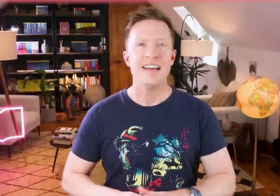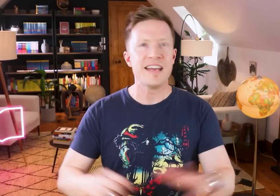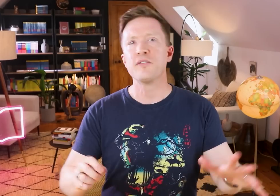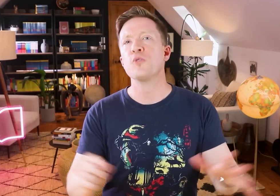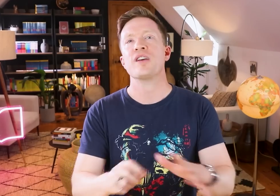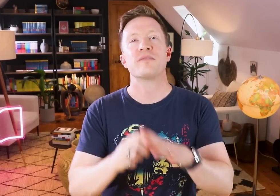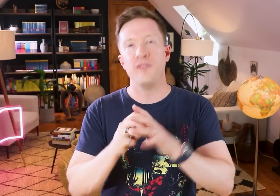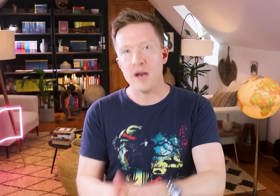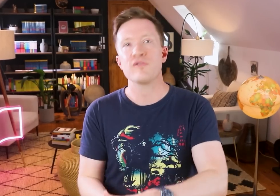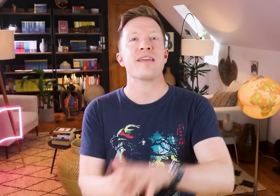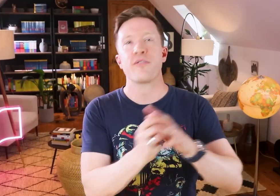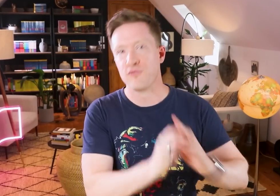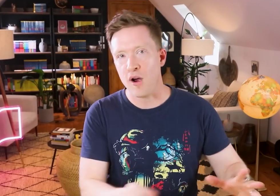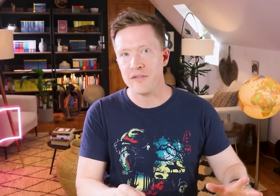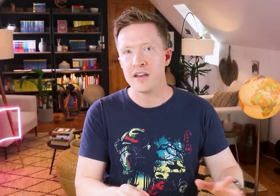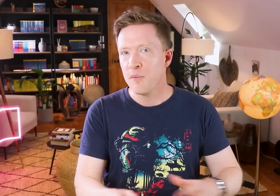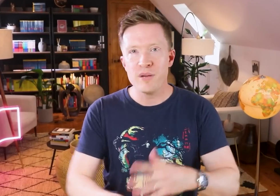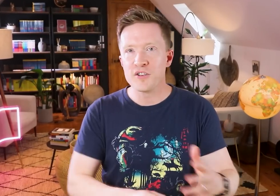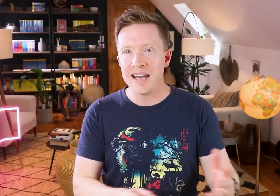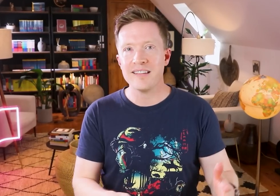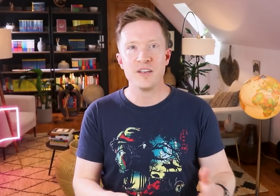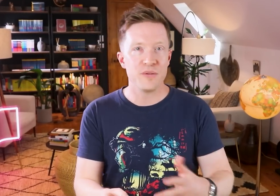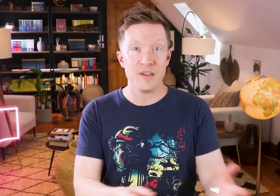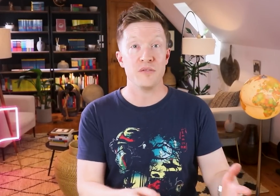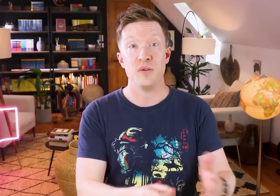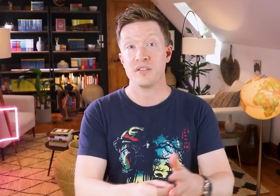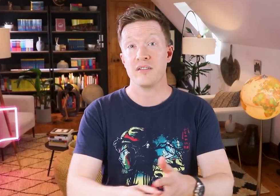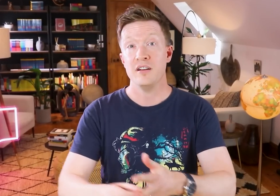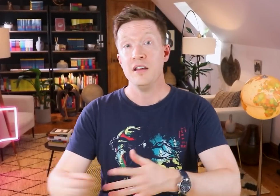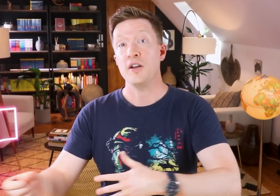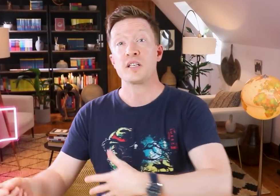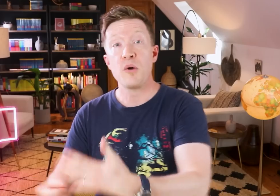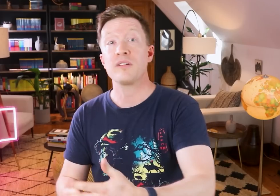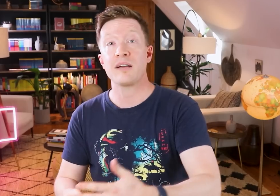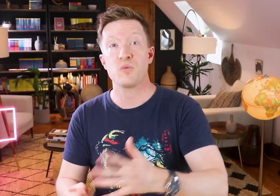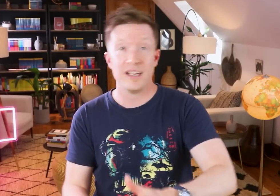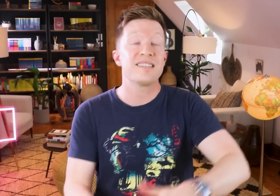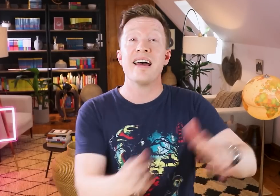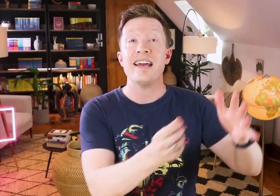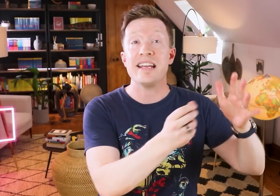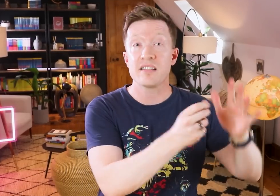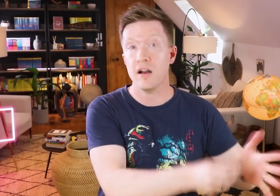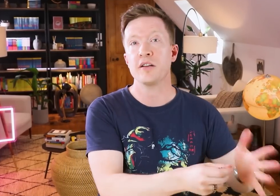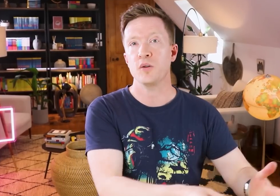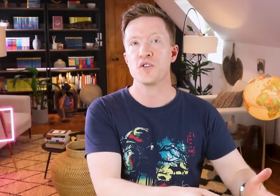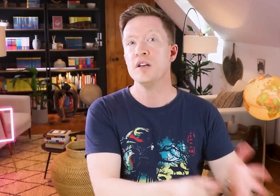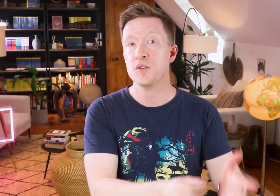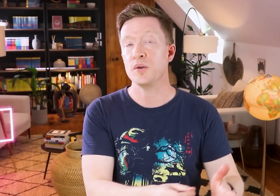Deaf culture is vibrant and thriving. Pretty much anything you can think of that you discover learning a spoken language. Well, it's there in sign culture too.